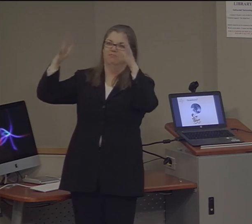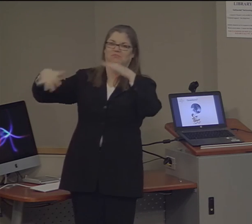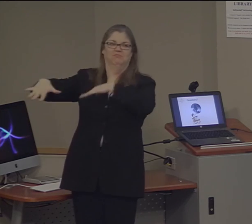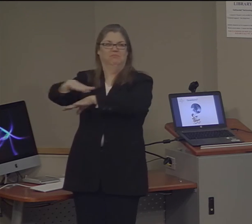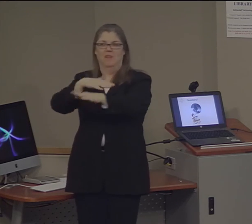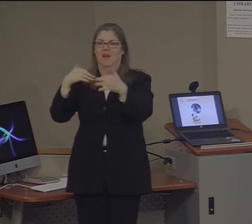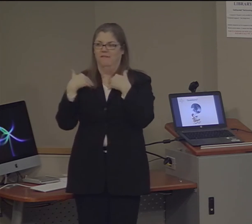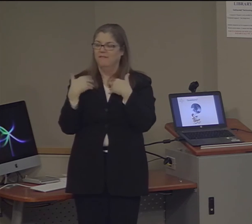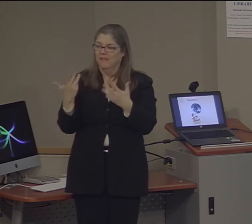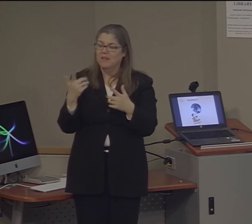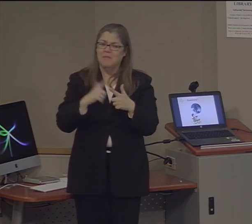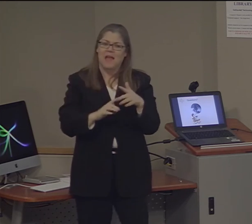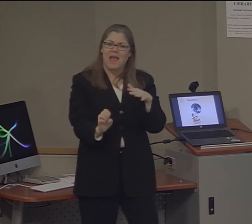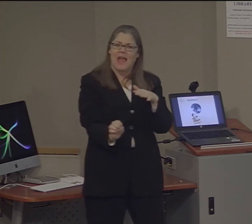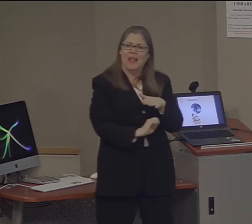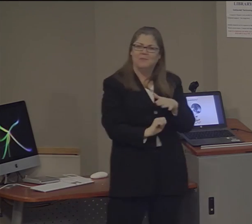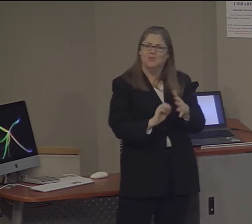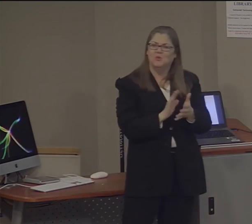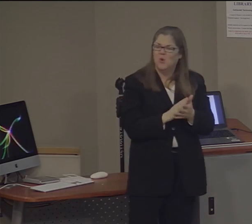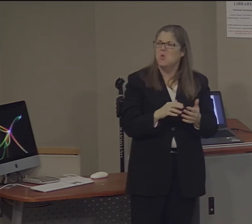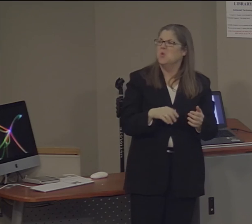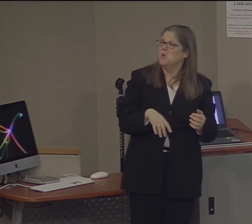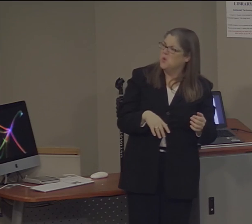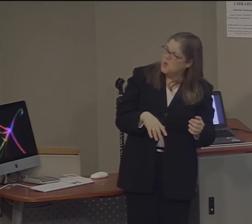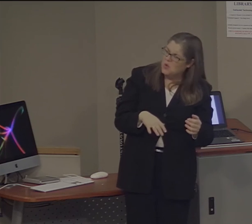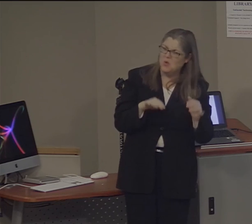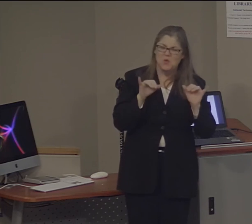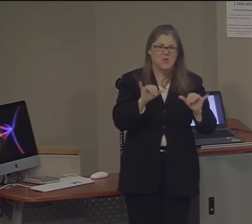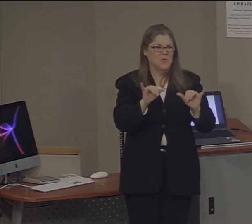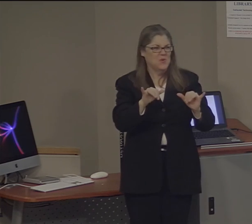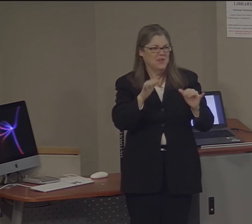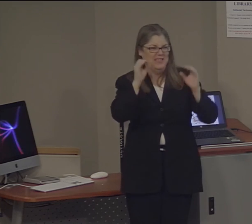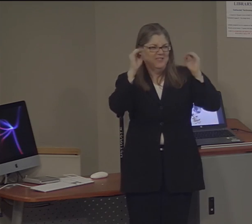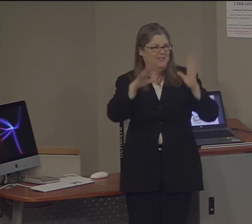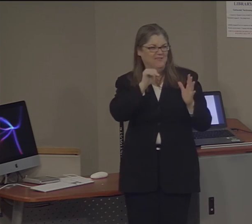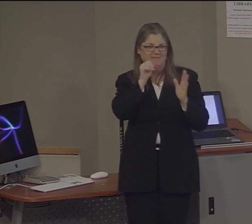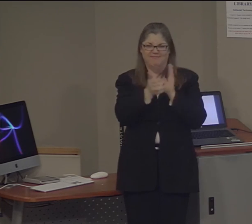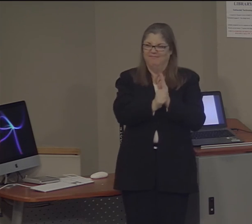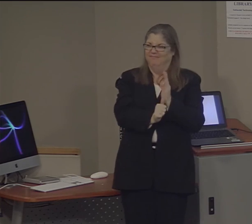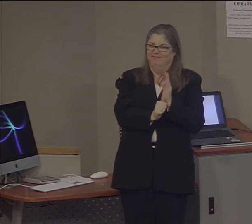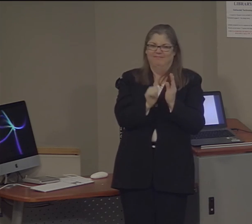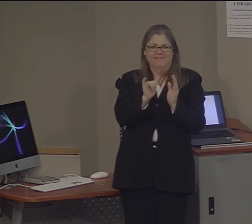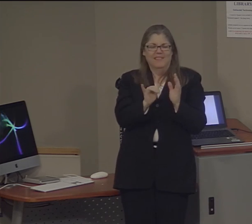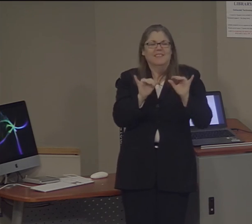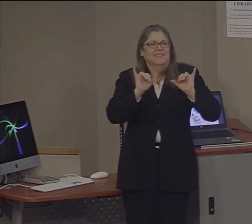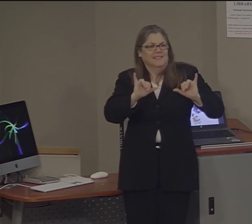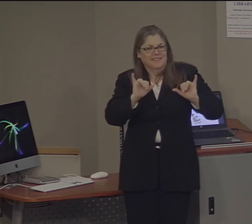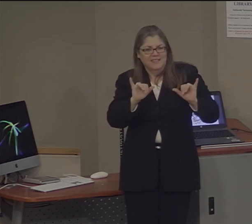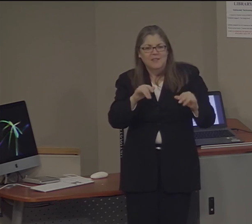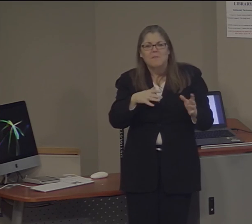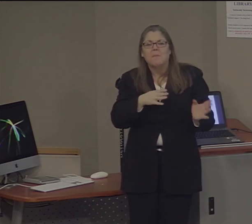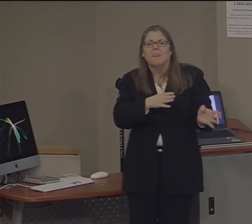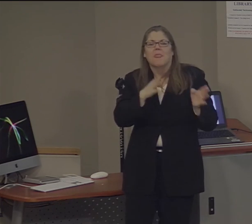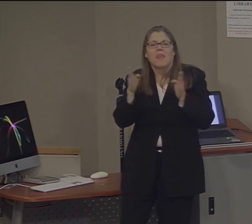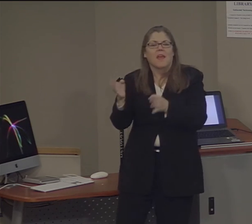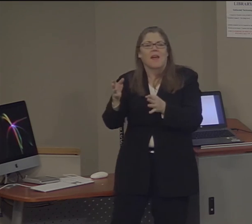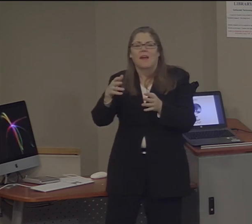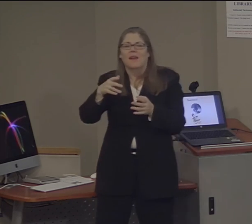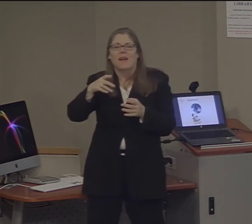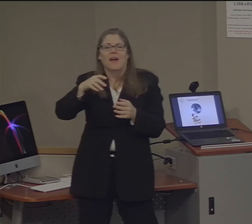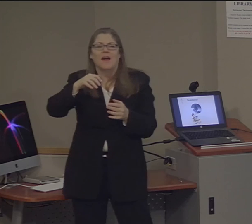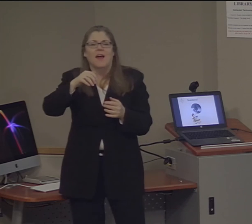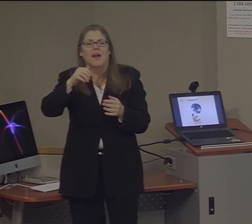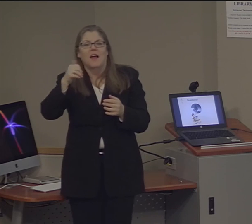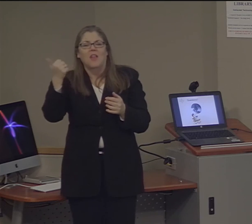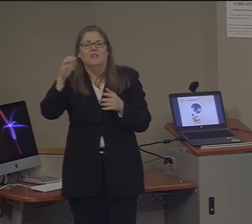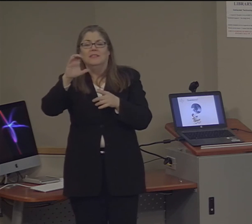want kids in elementary school to be launched on that trajectory. And C.N. Bylock has some data that suggests that